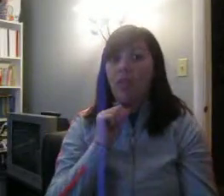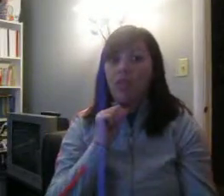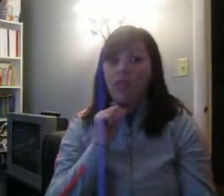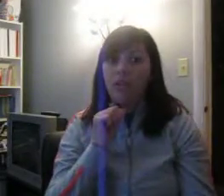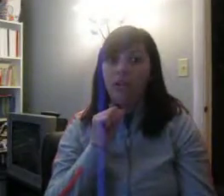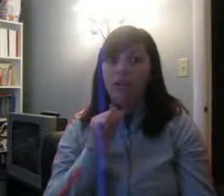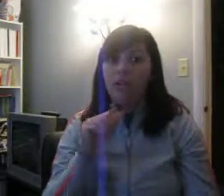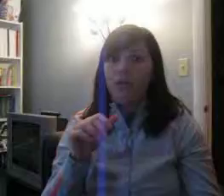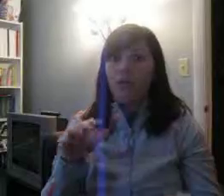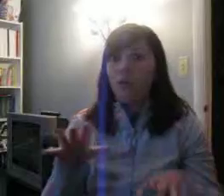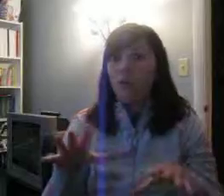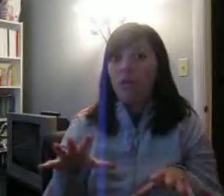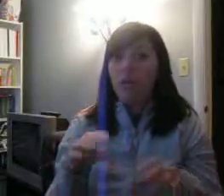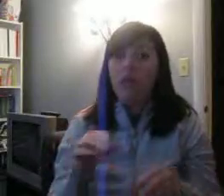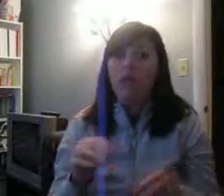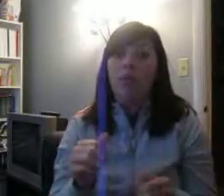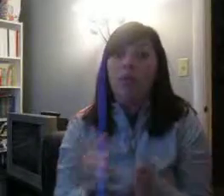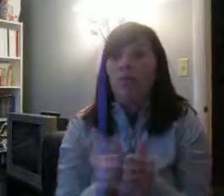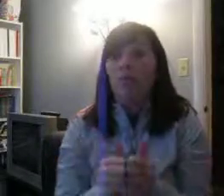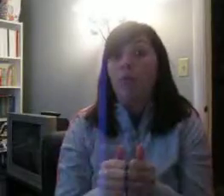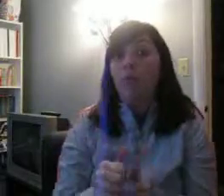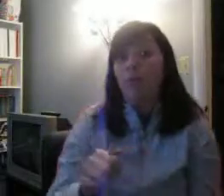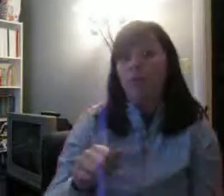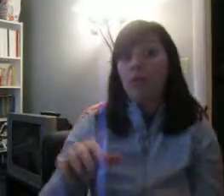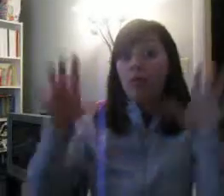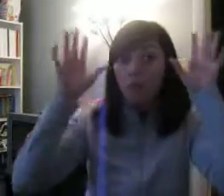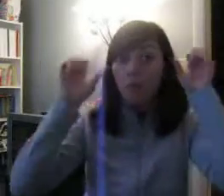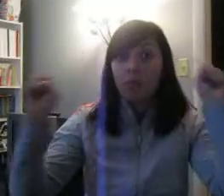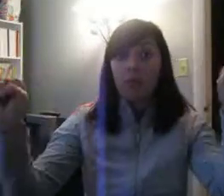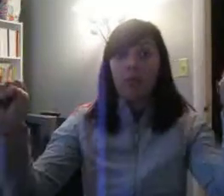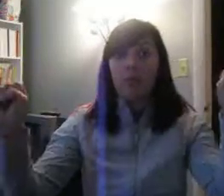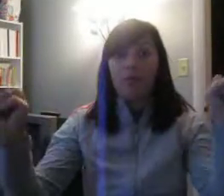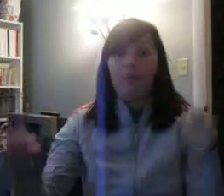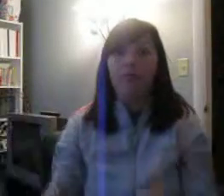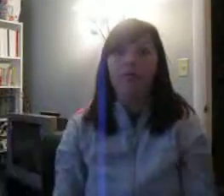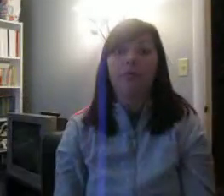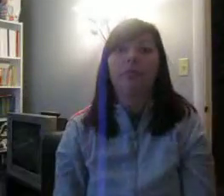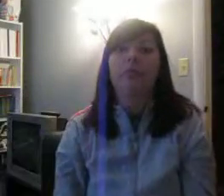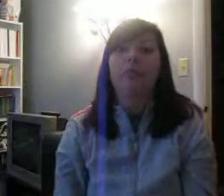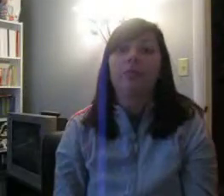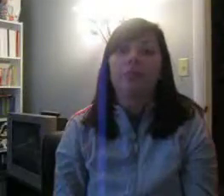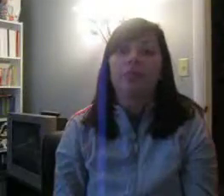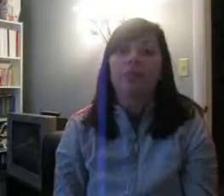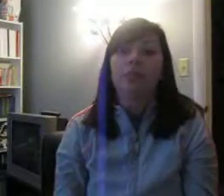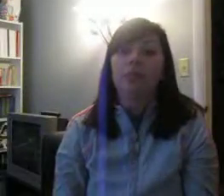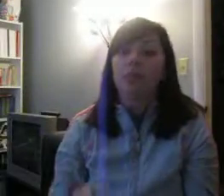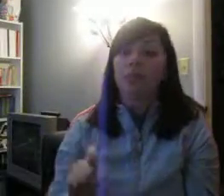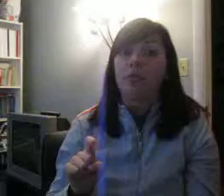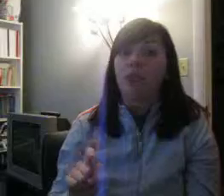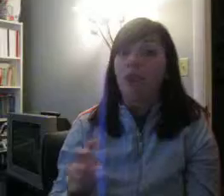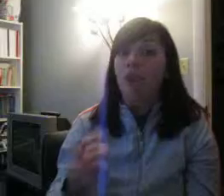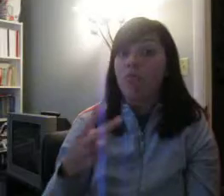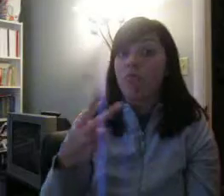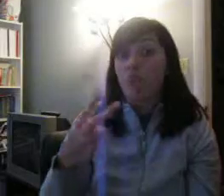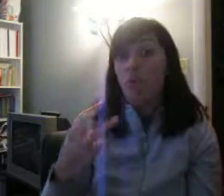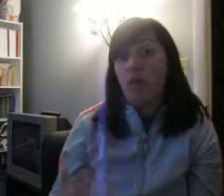like it. You need 2/3 majority to vote yes. So if this